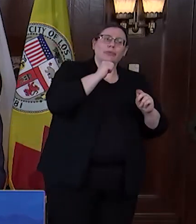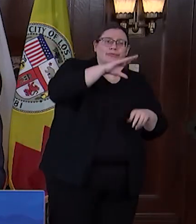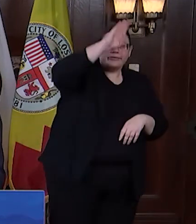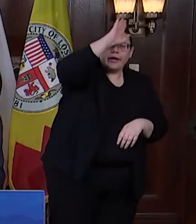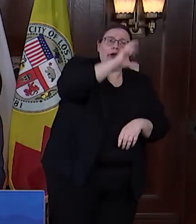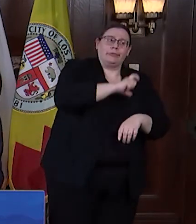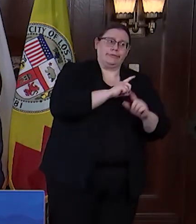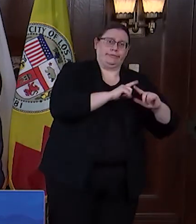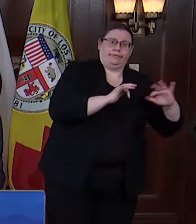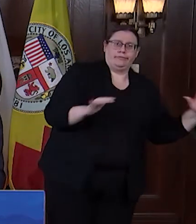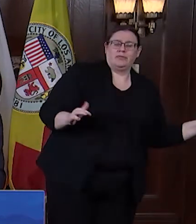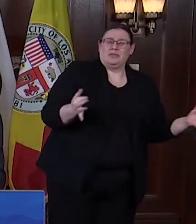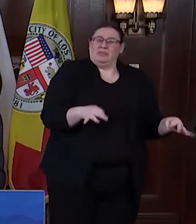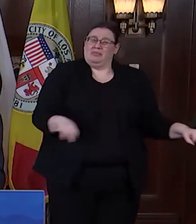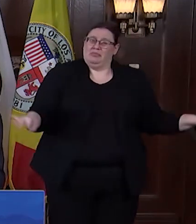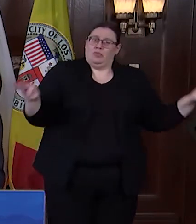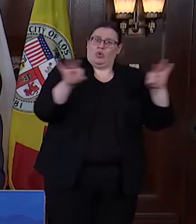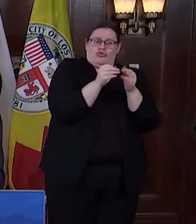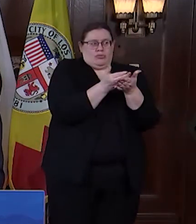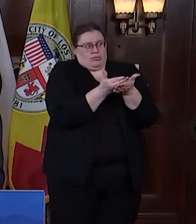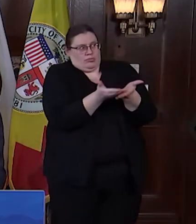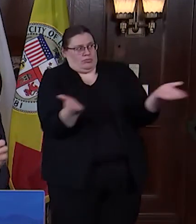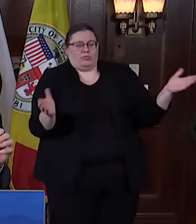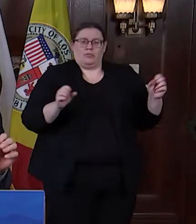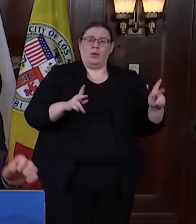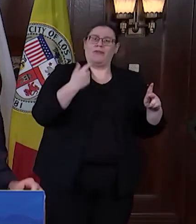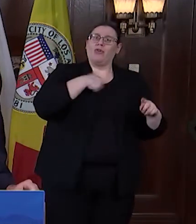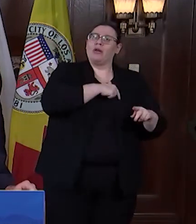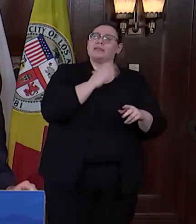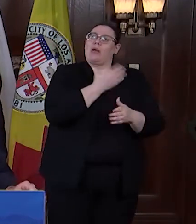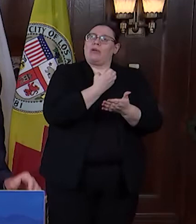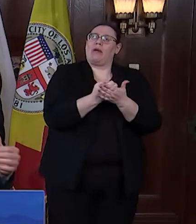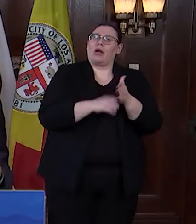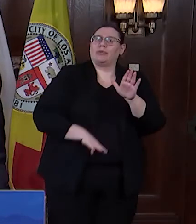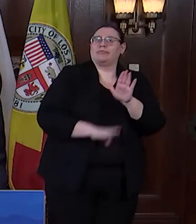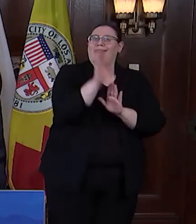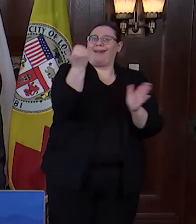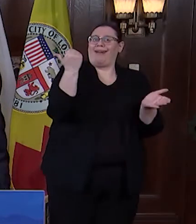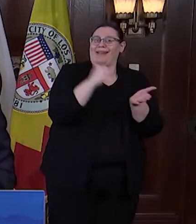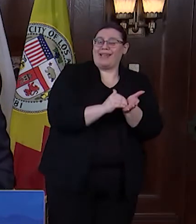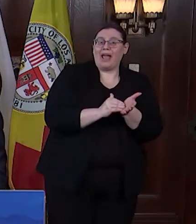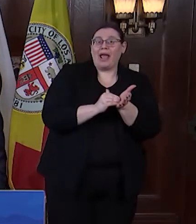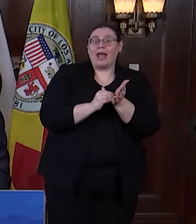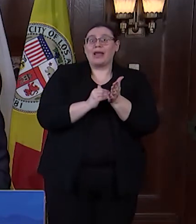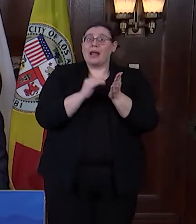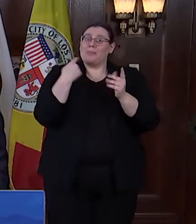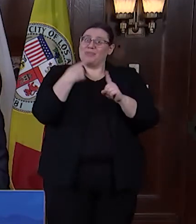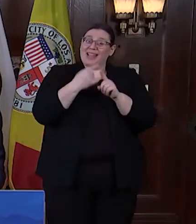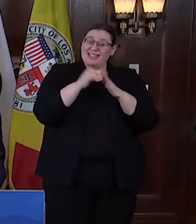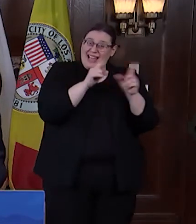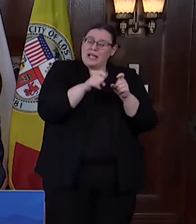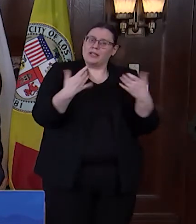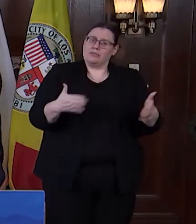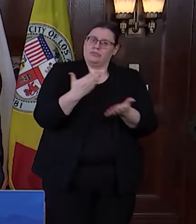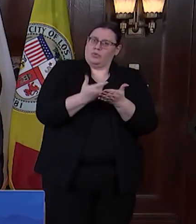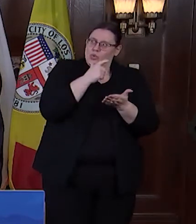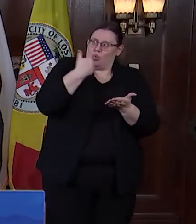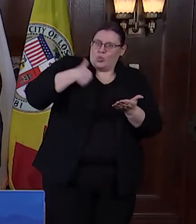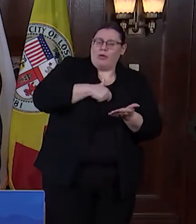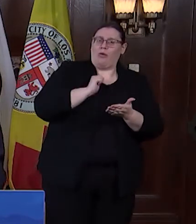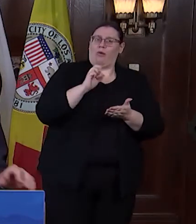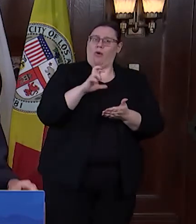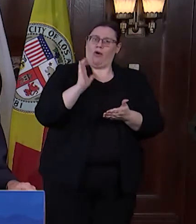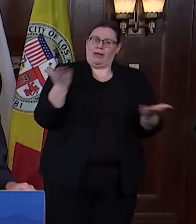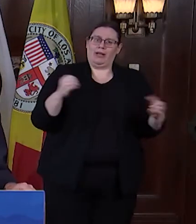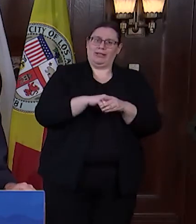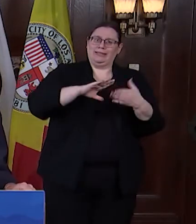critical resource to reopen our economy. And the best thing is this pilot taps into who we are in Los Angeles, a city of dreamers